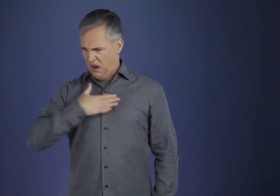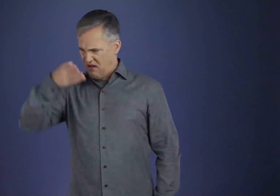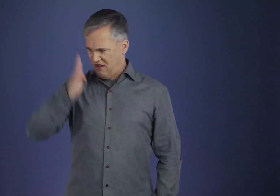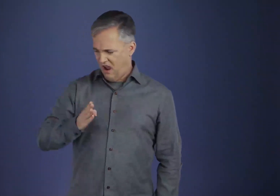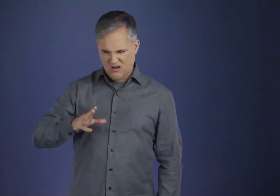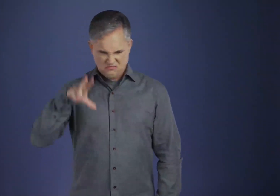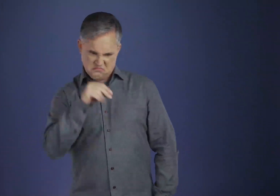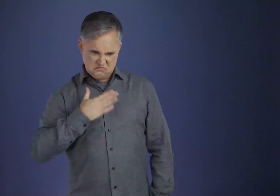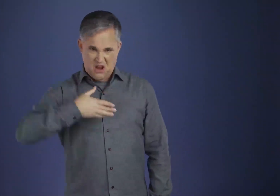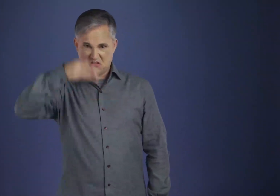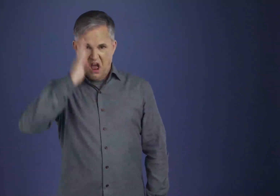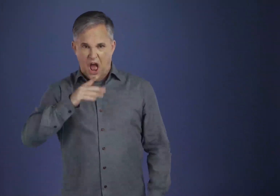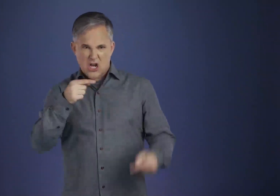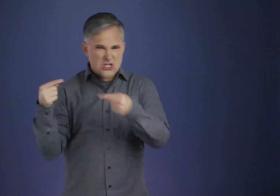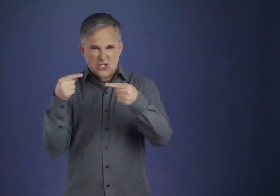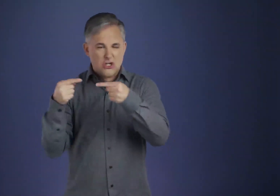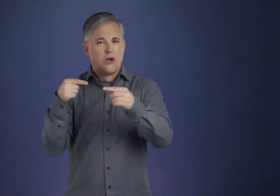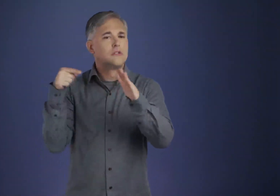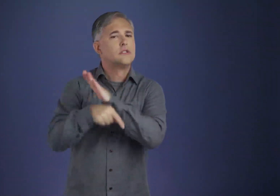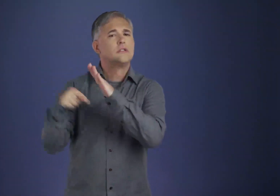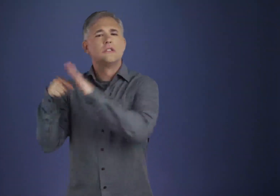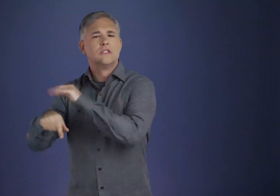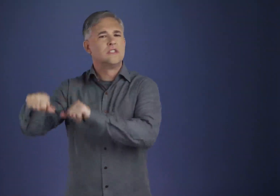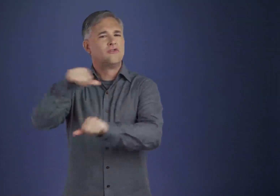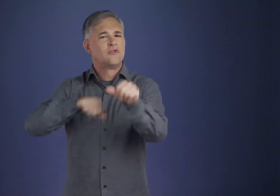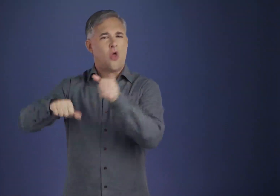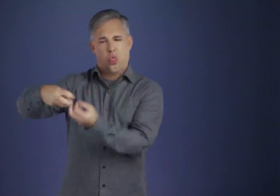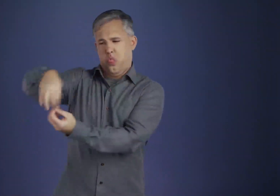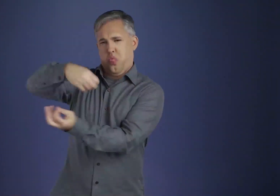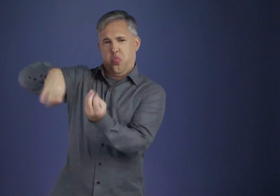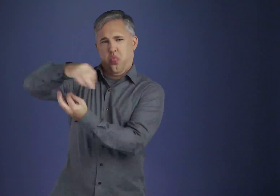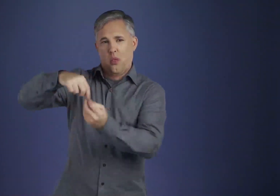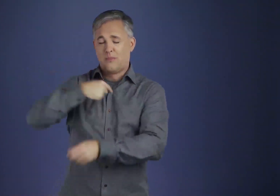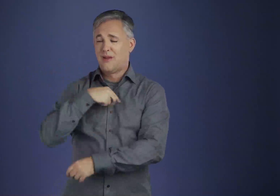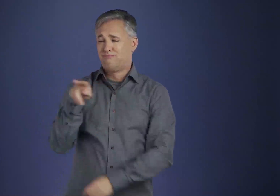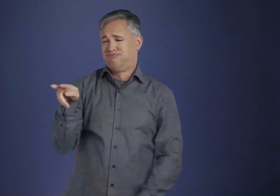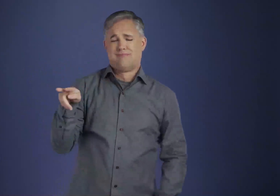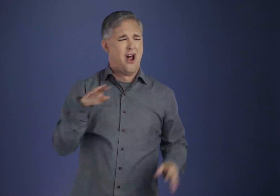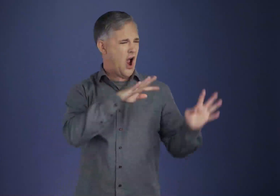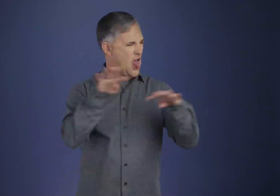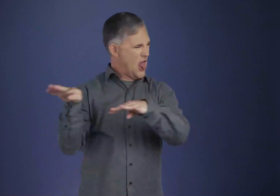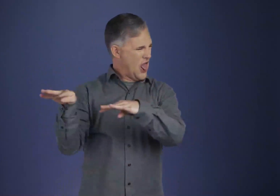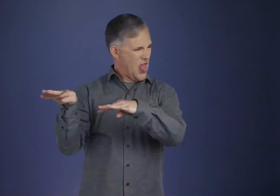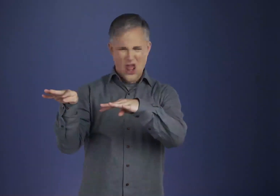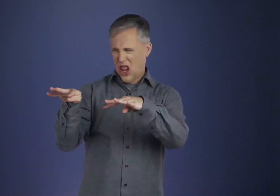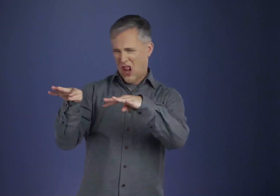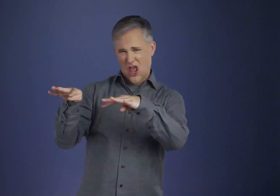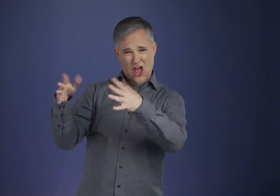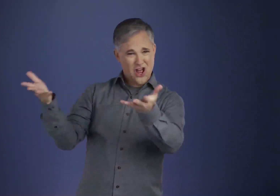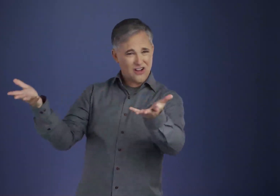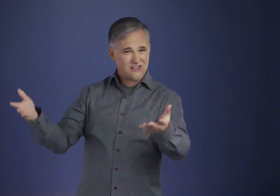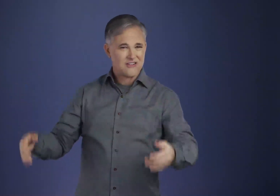the damaging fact that millions of the good men of religion were still killing one another off in the name of